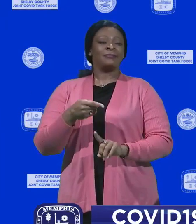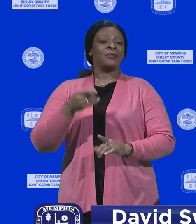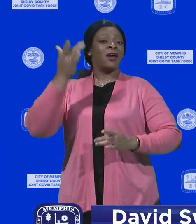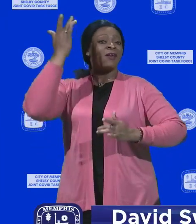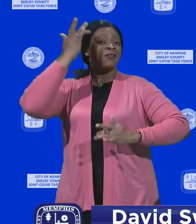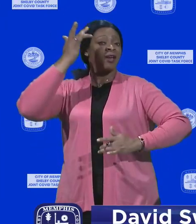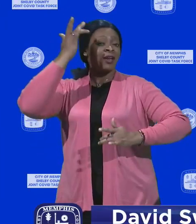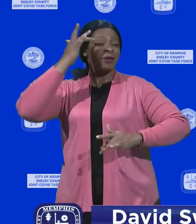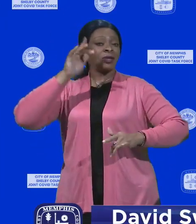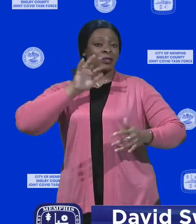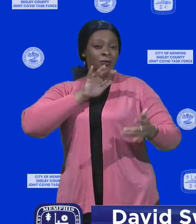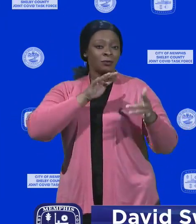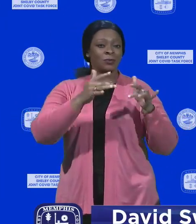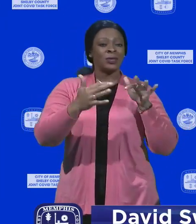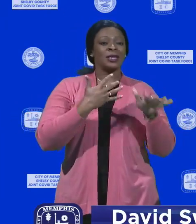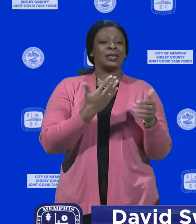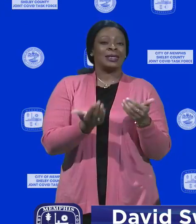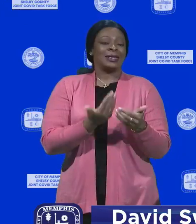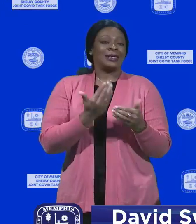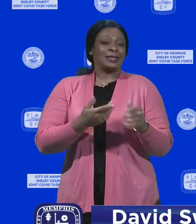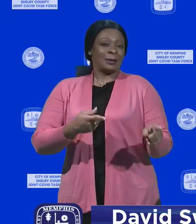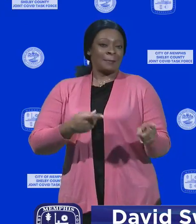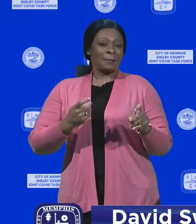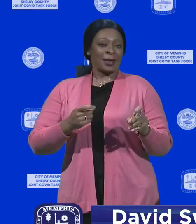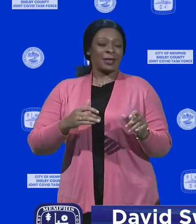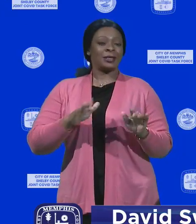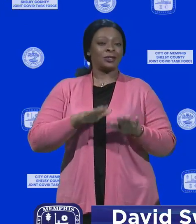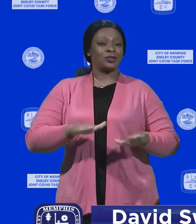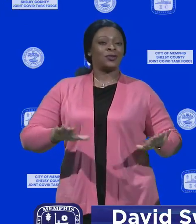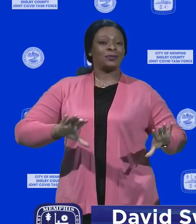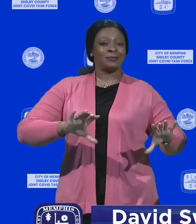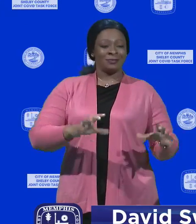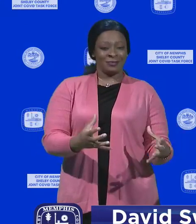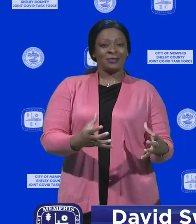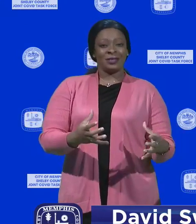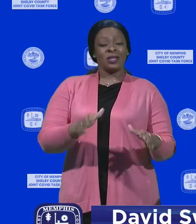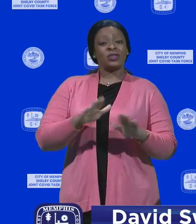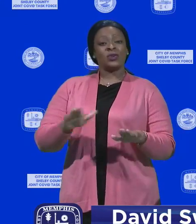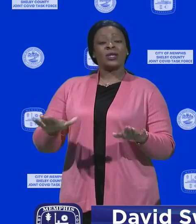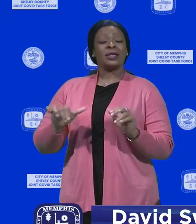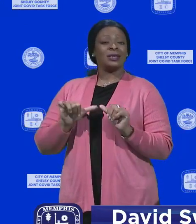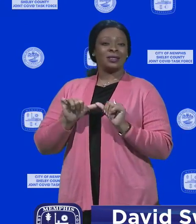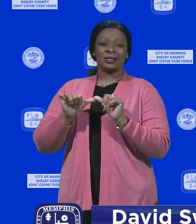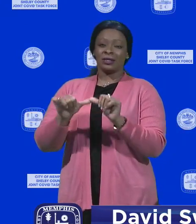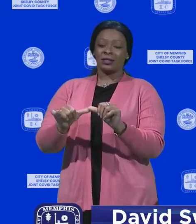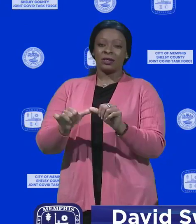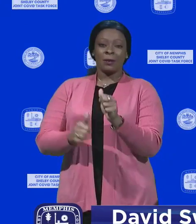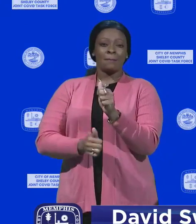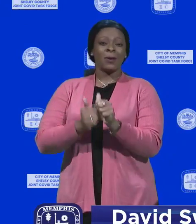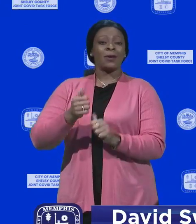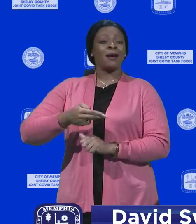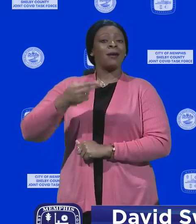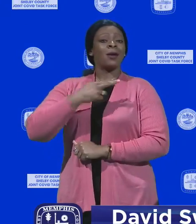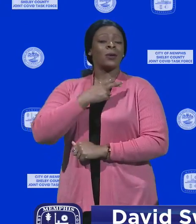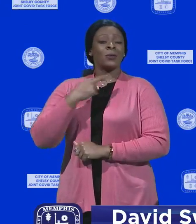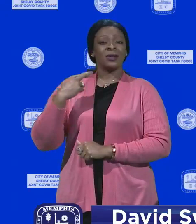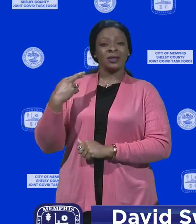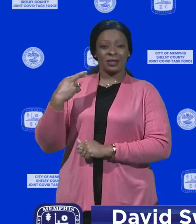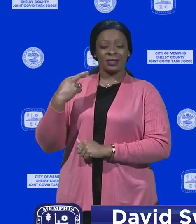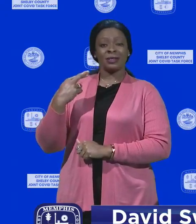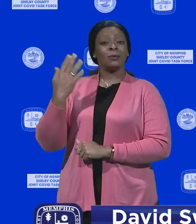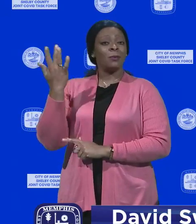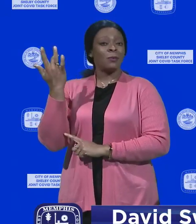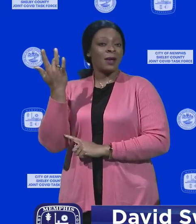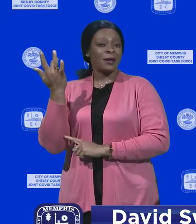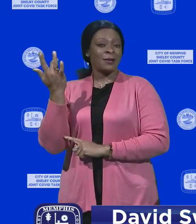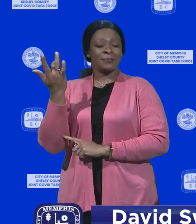spreading most rapidly and most easily. And we know that our children remain some of the most vulnerable due